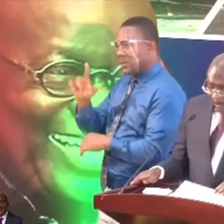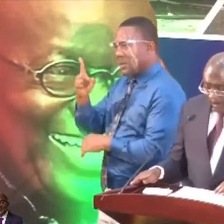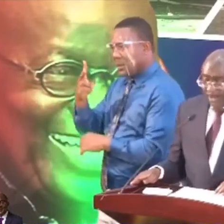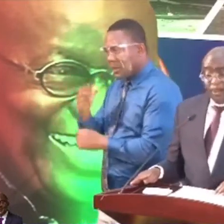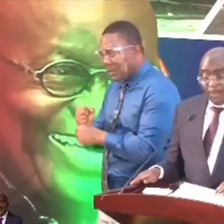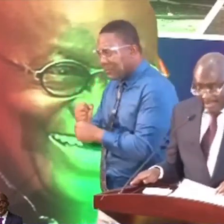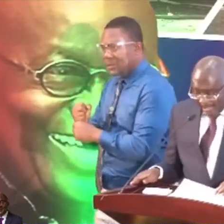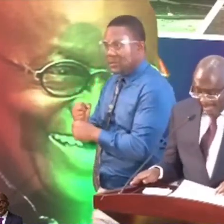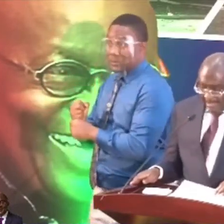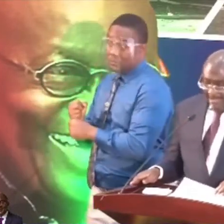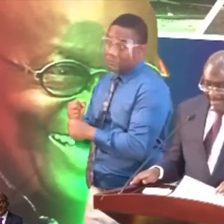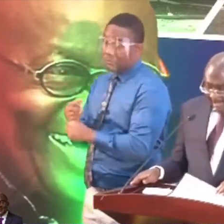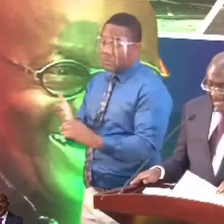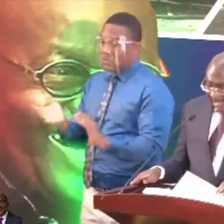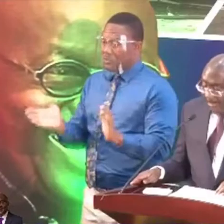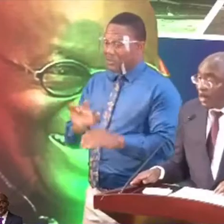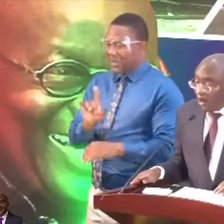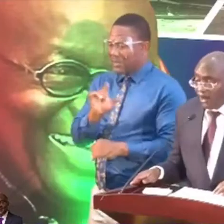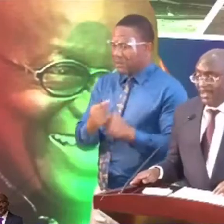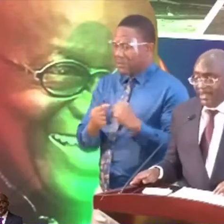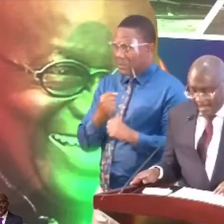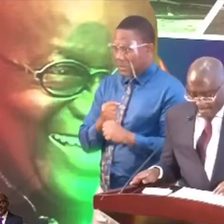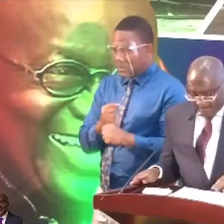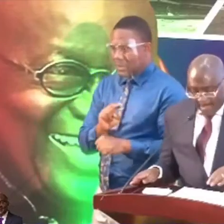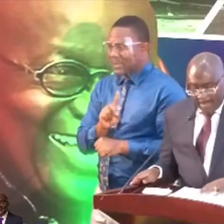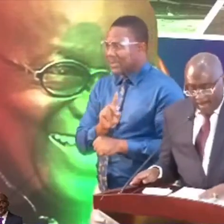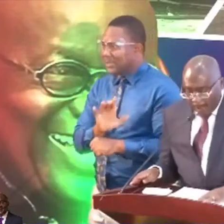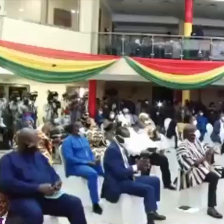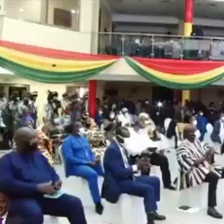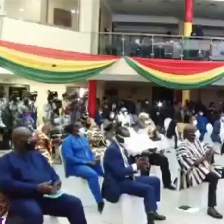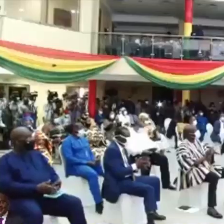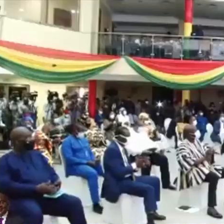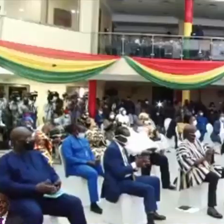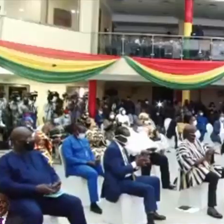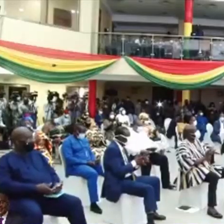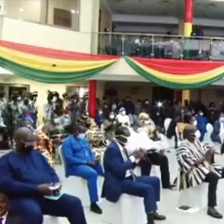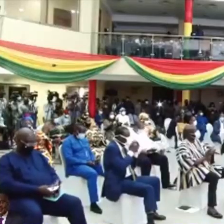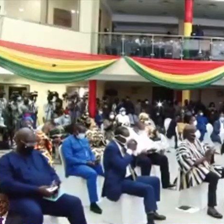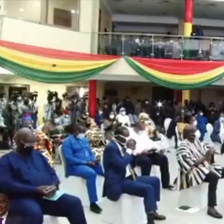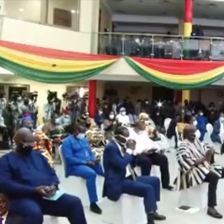record with their 8-year record in the area of infrastructure.